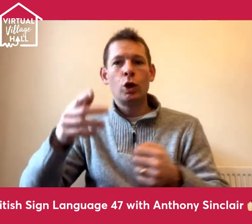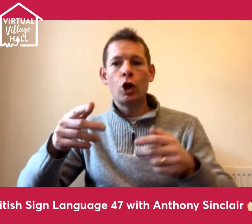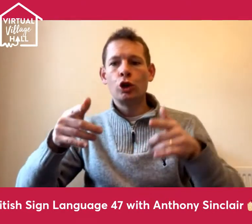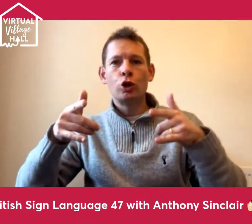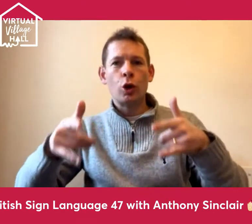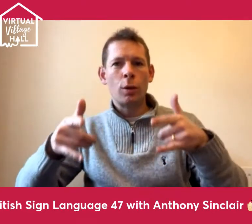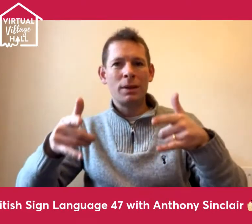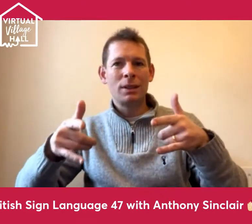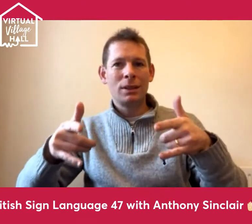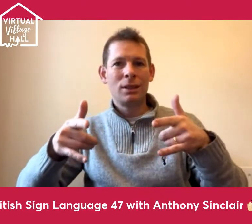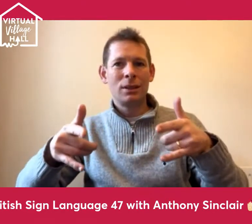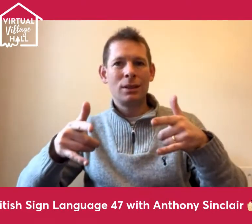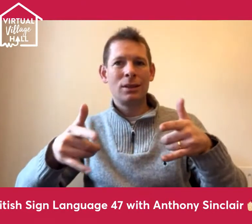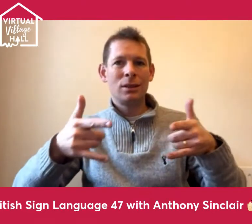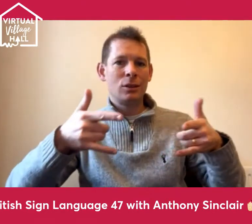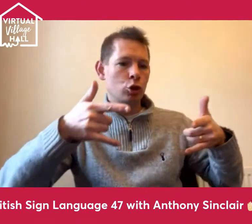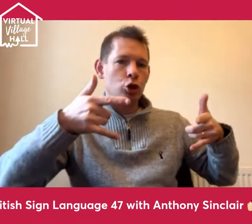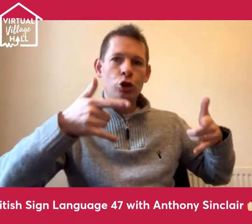You go shopping.